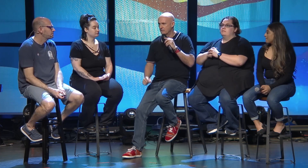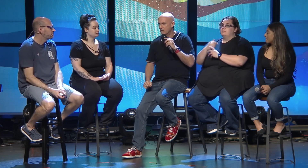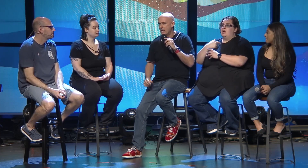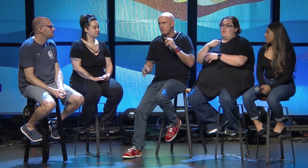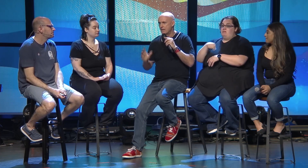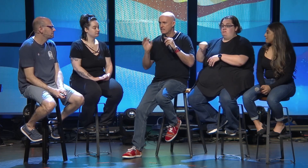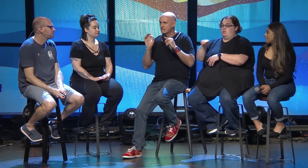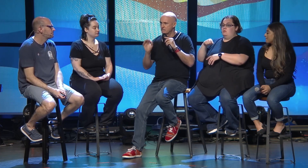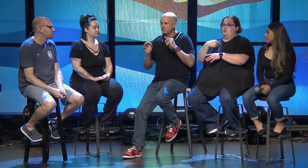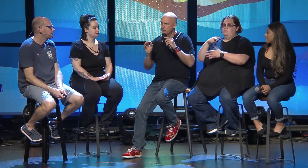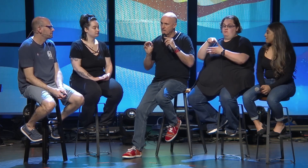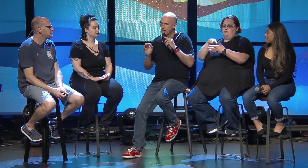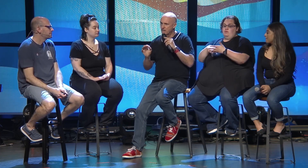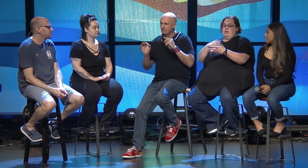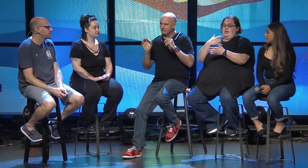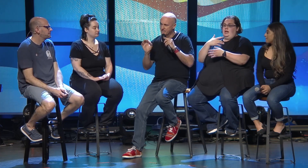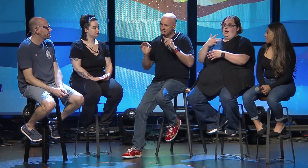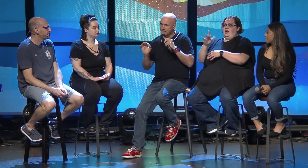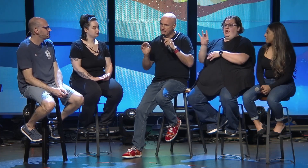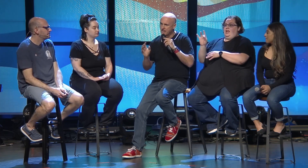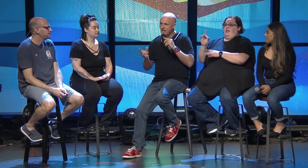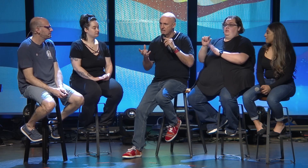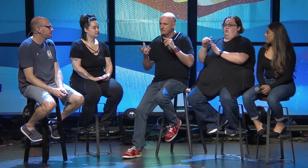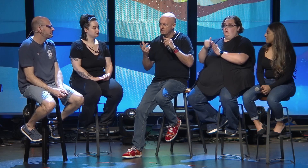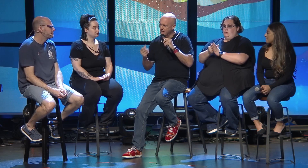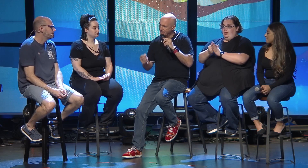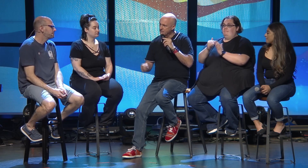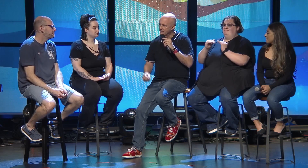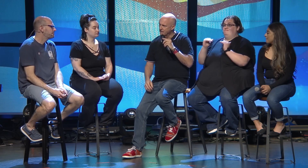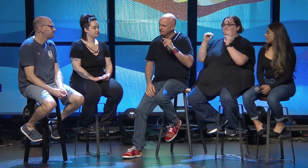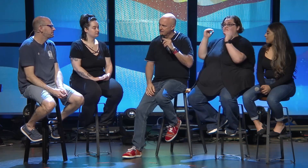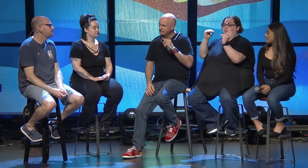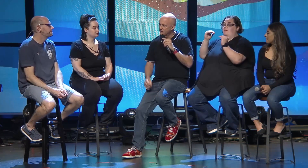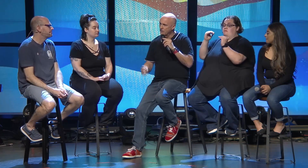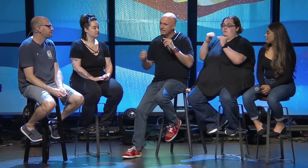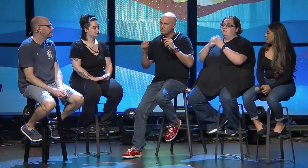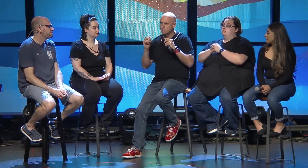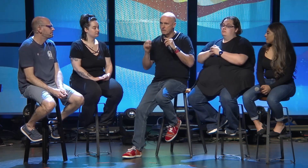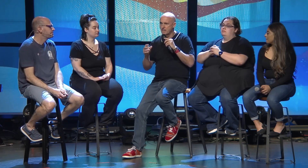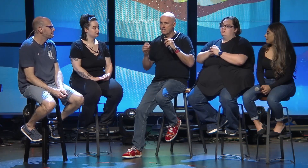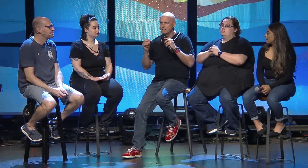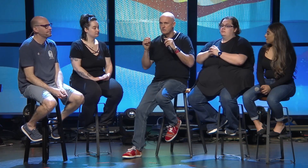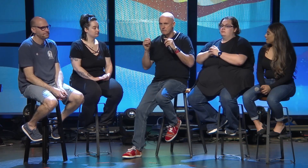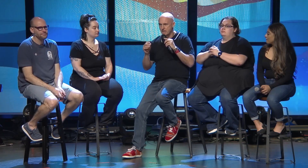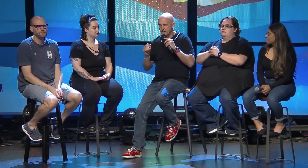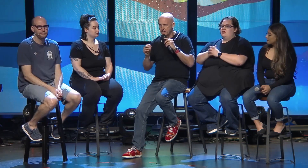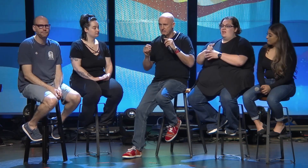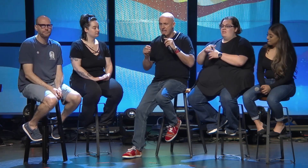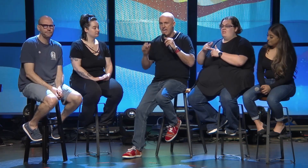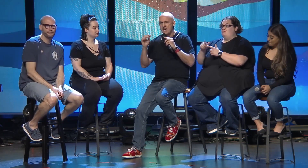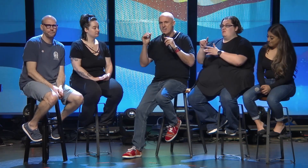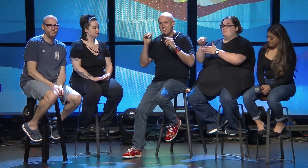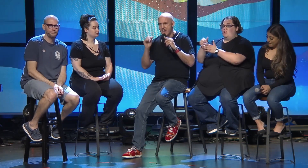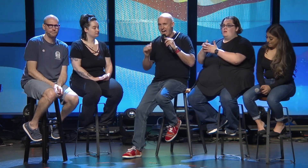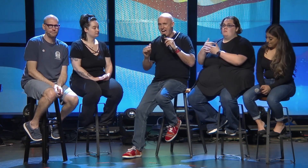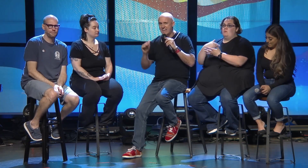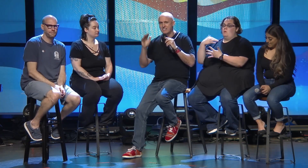grade level. By December, we had her at 11th grade, and she graduated. So it's breaking those barriers,